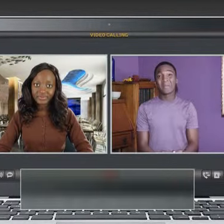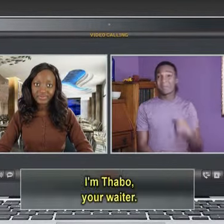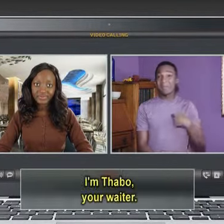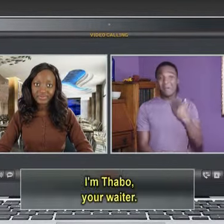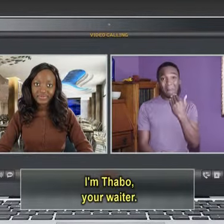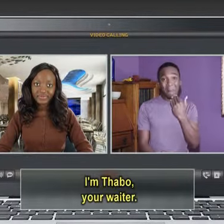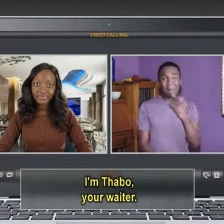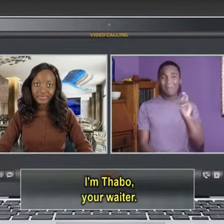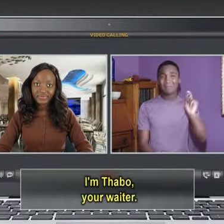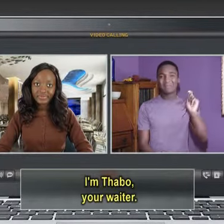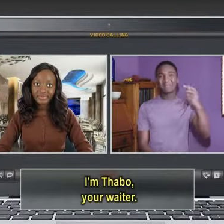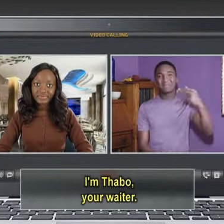I'm Tabu, your waiter.